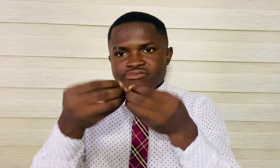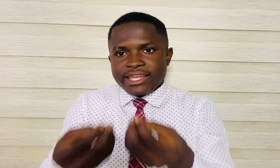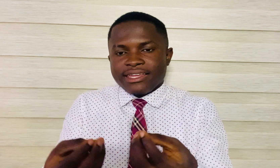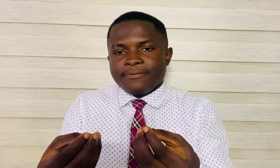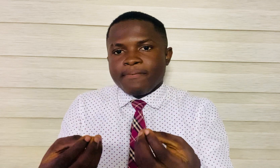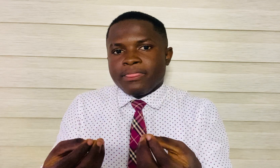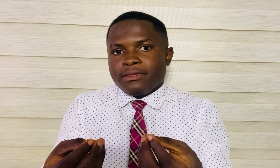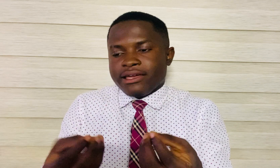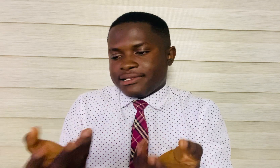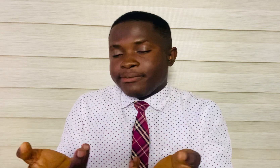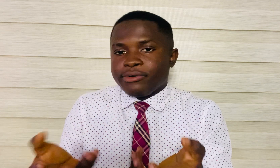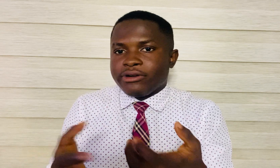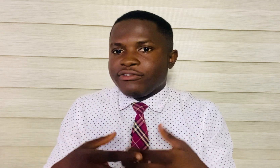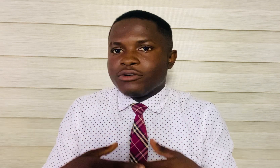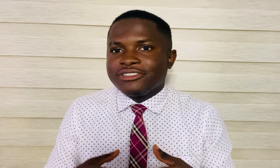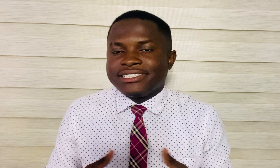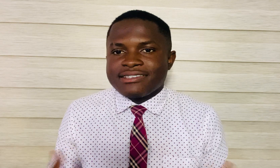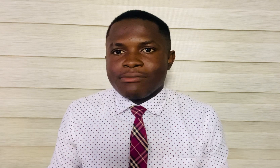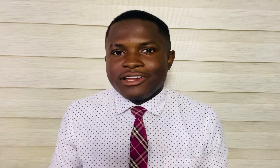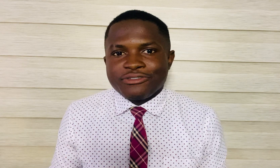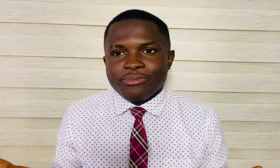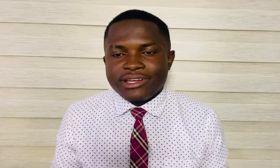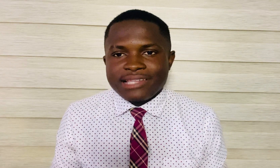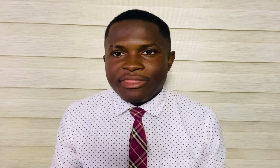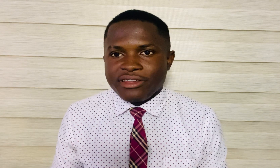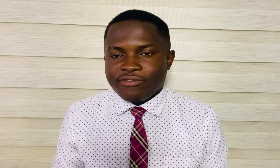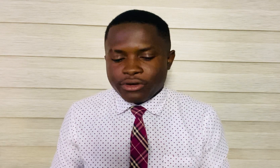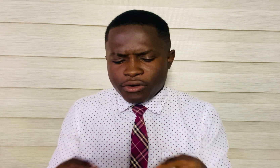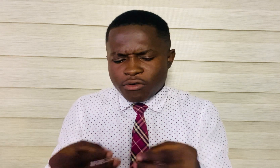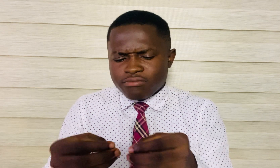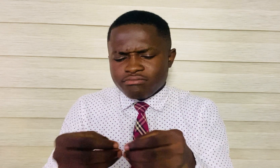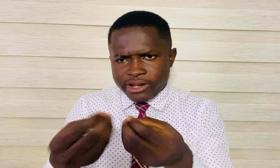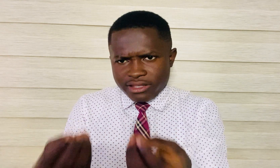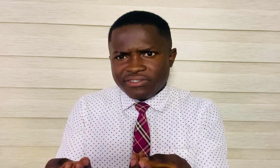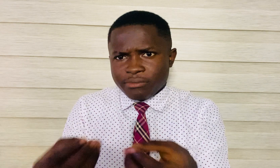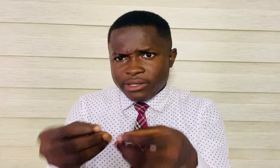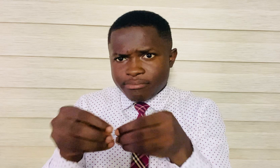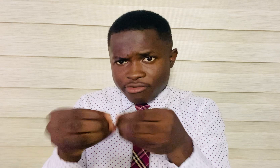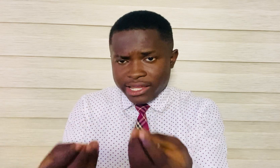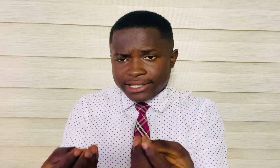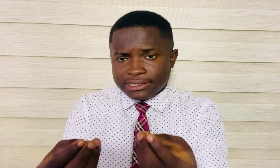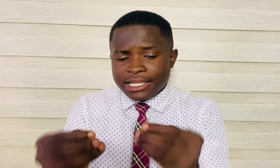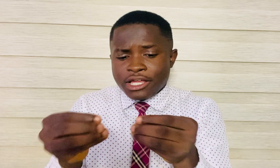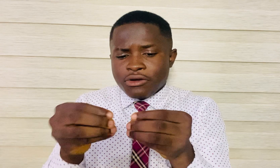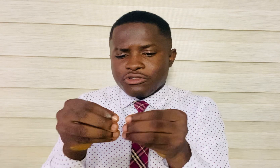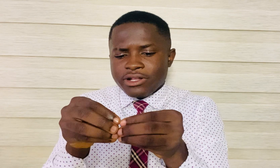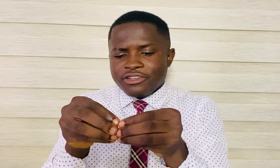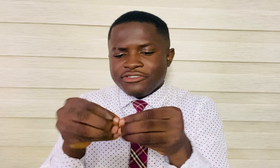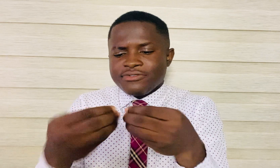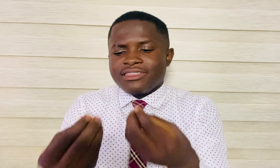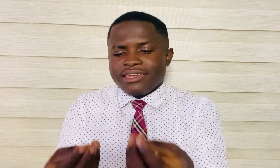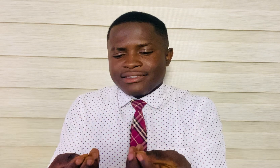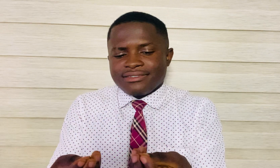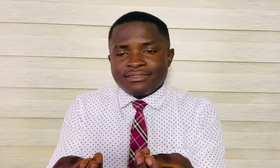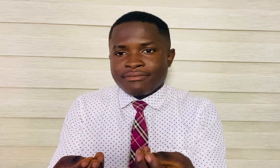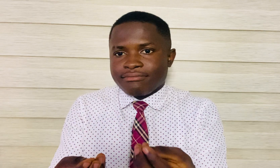break. Example, if you want to tell somebody to break something for you, oh, break it for me, break it. So when you do this,